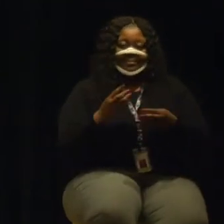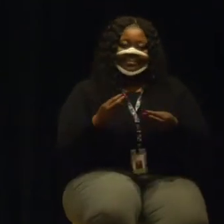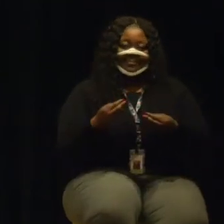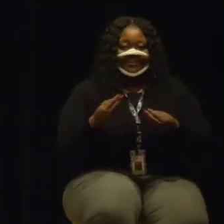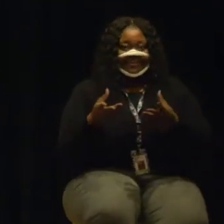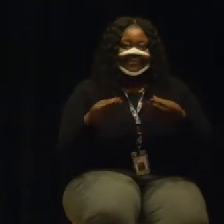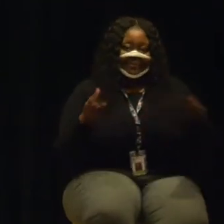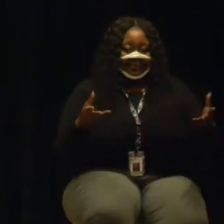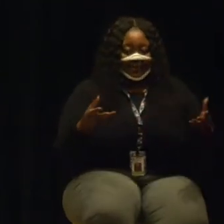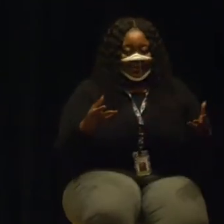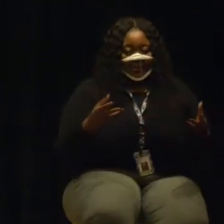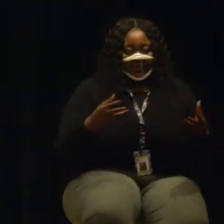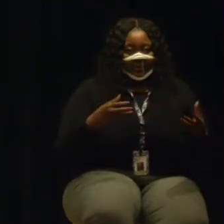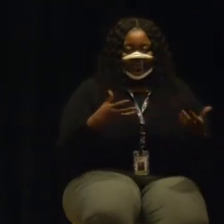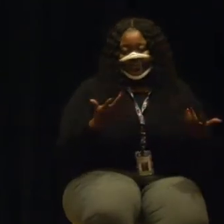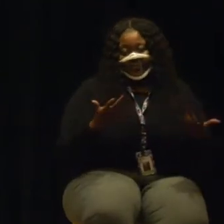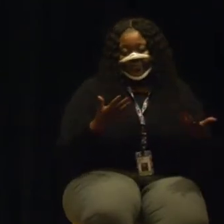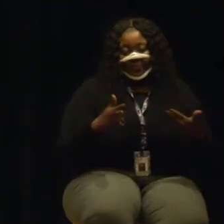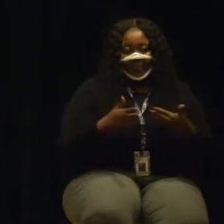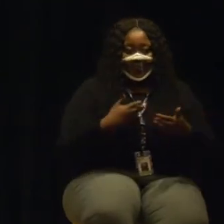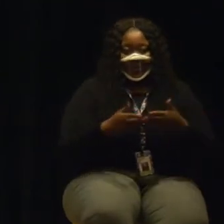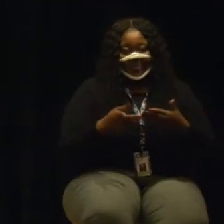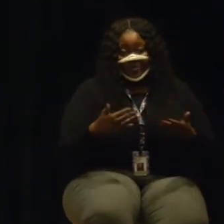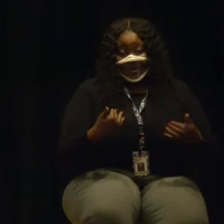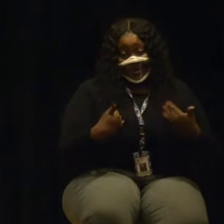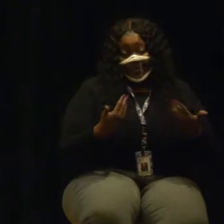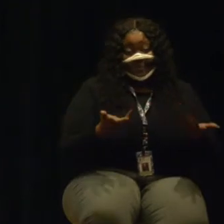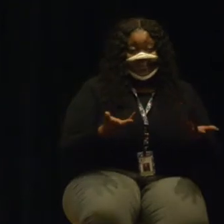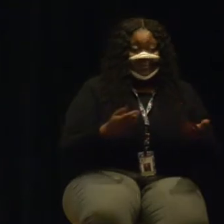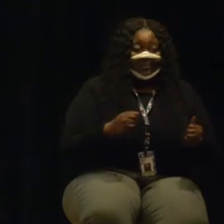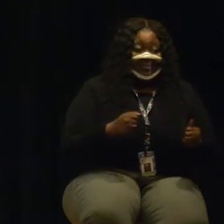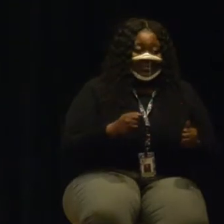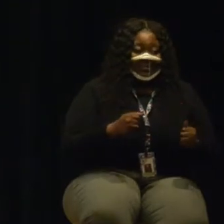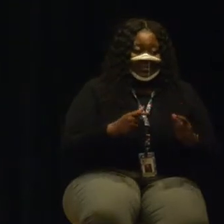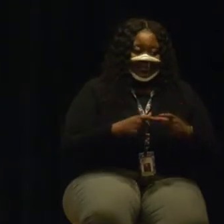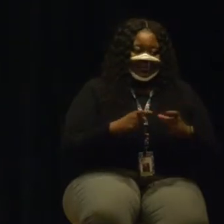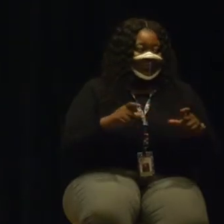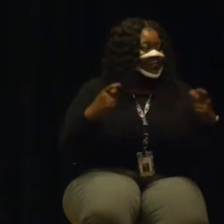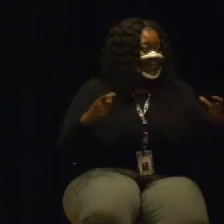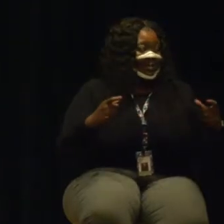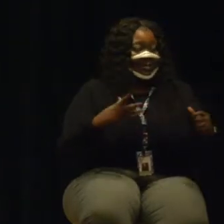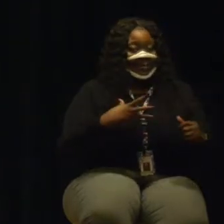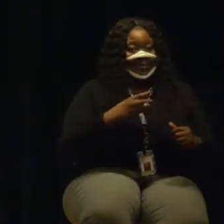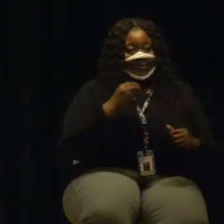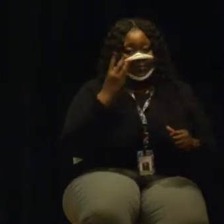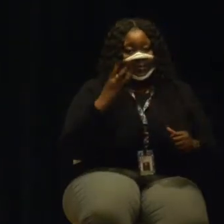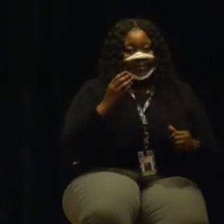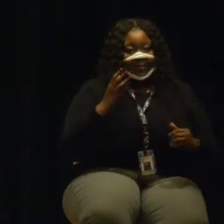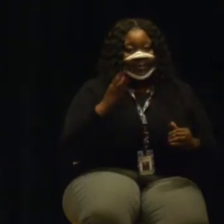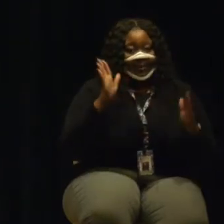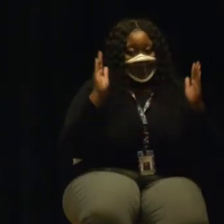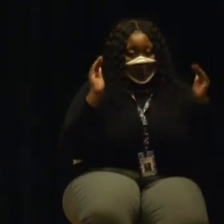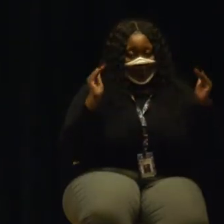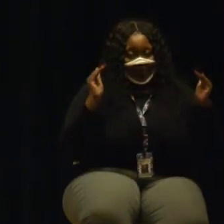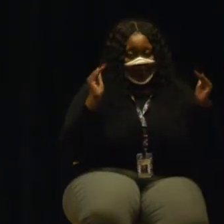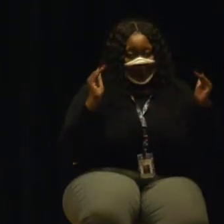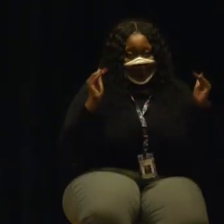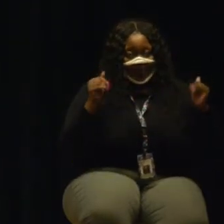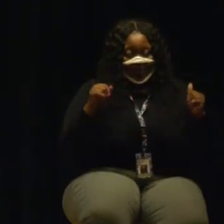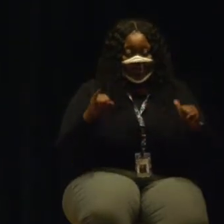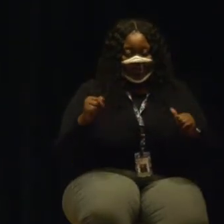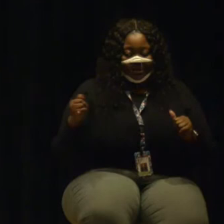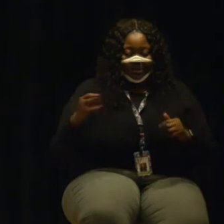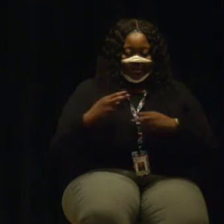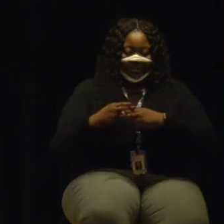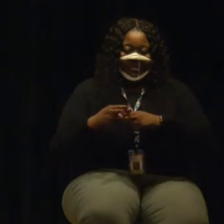this is a thing. We get these two in the ring. We get the great white right hope in here. We get Jack Johnson, who they were calling the Negro Deliverer. Like